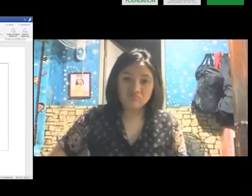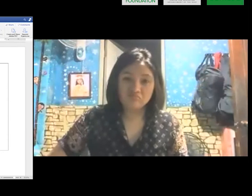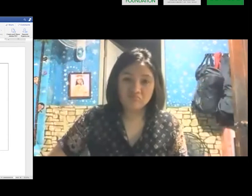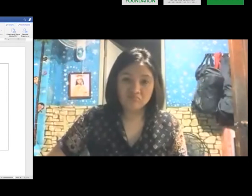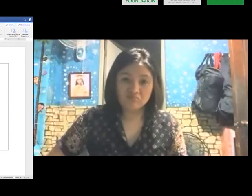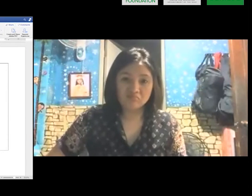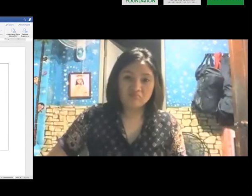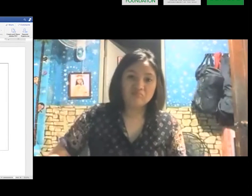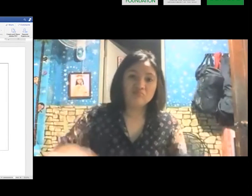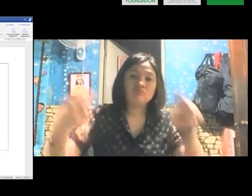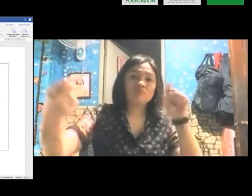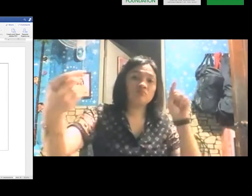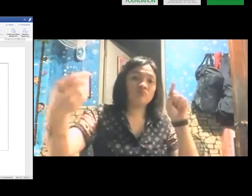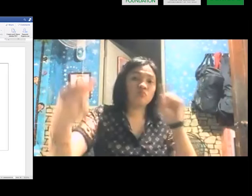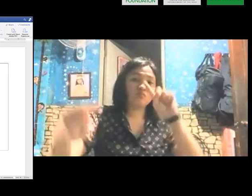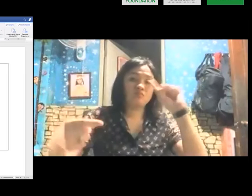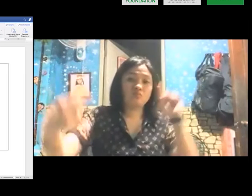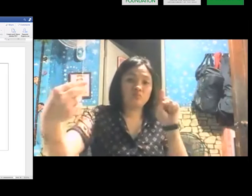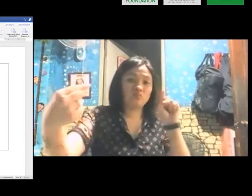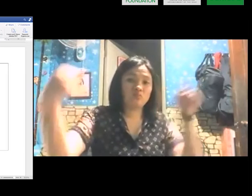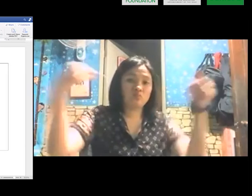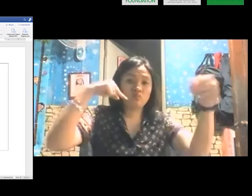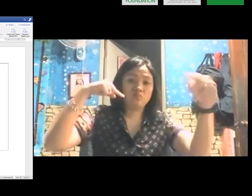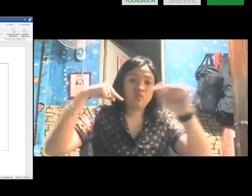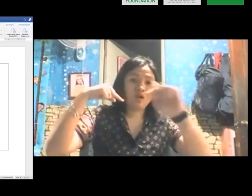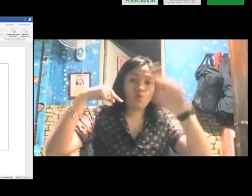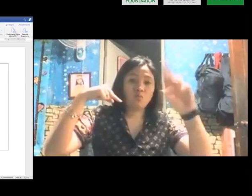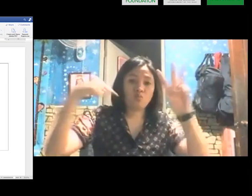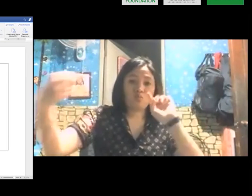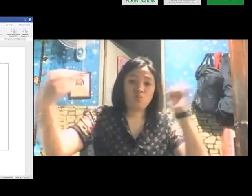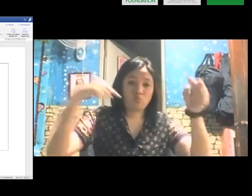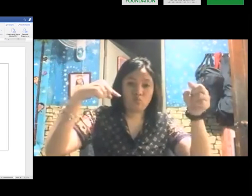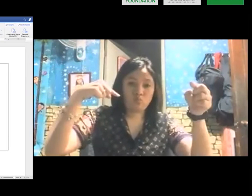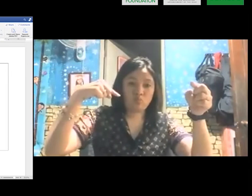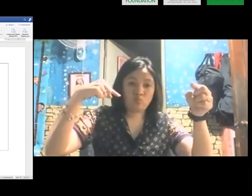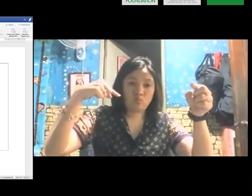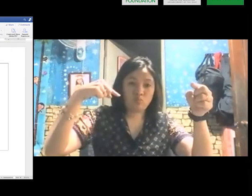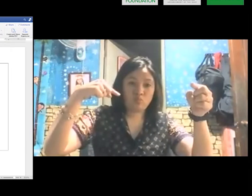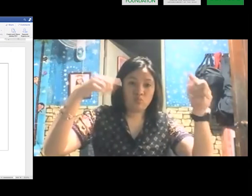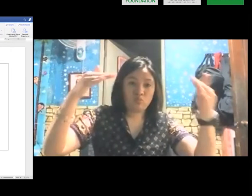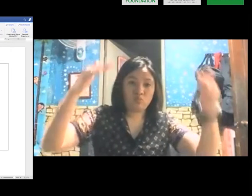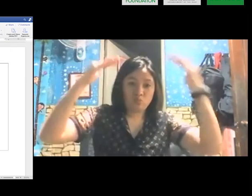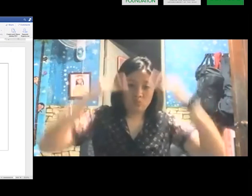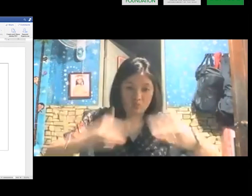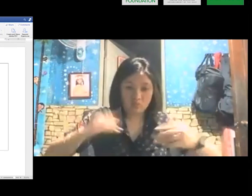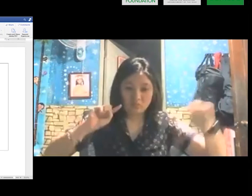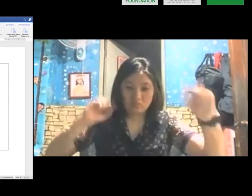So the hands are kind of adjacent, or